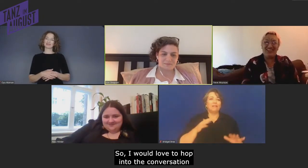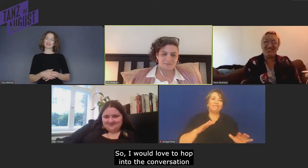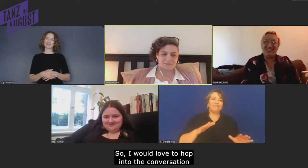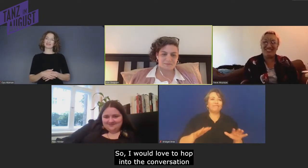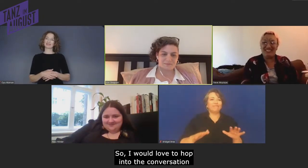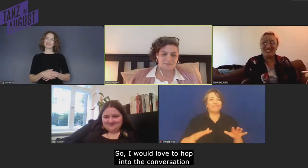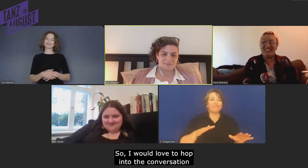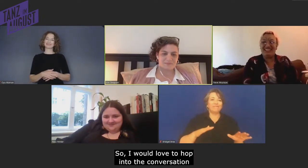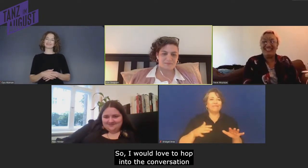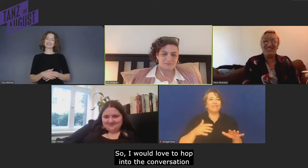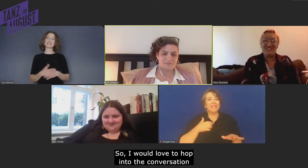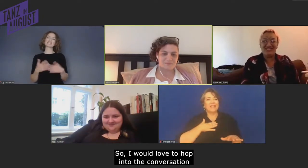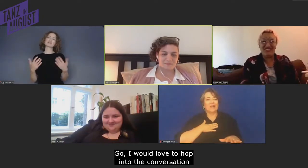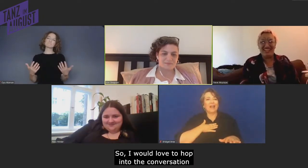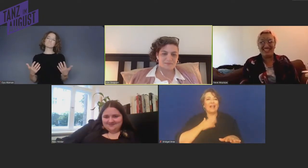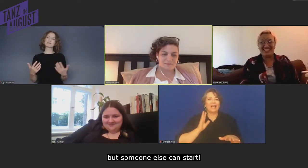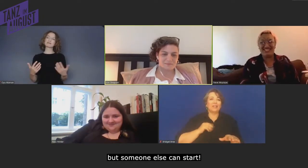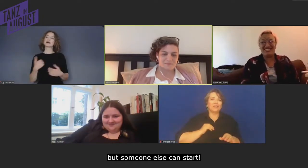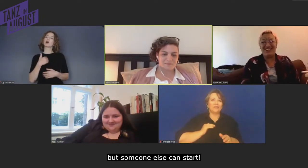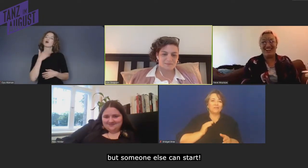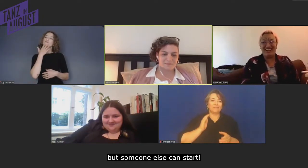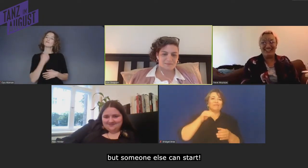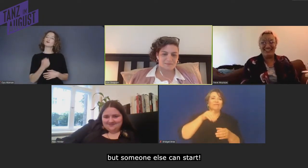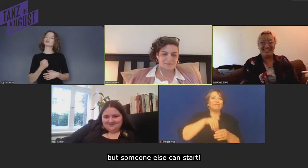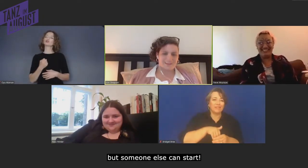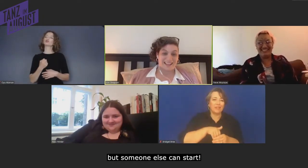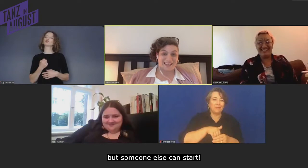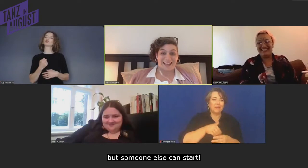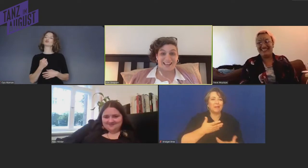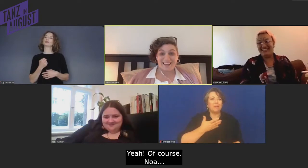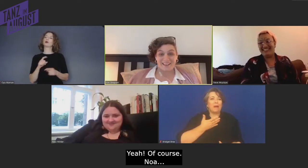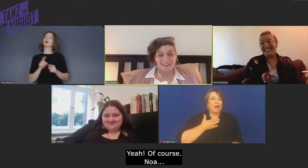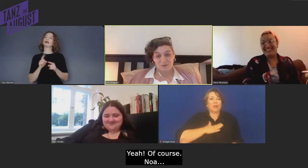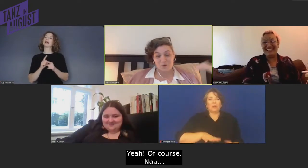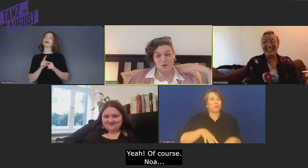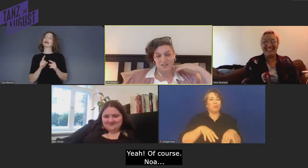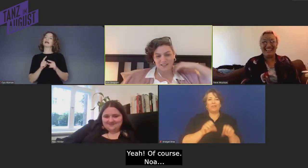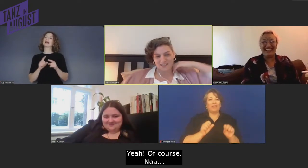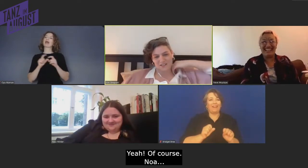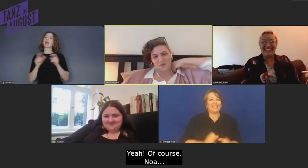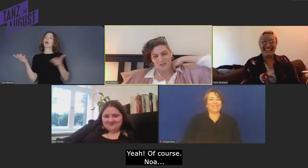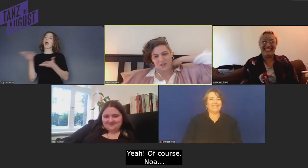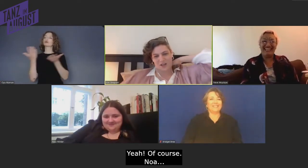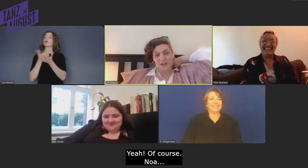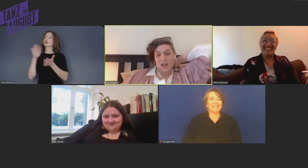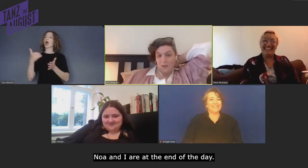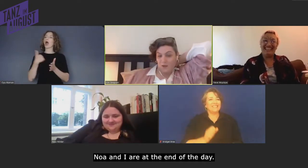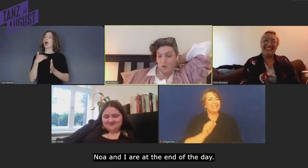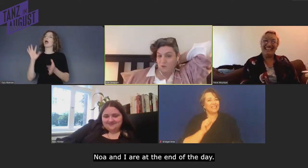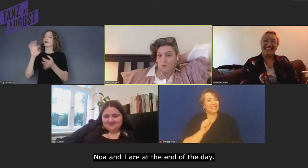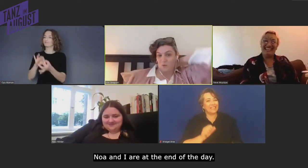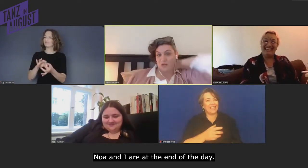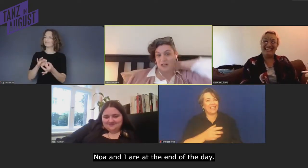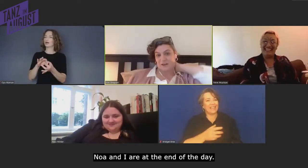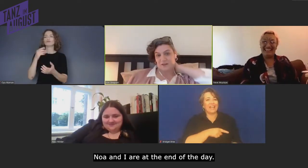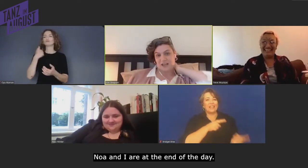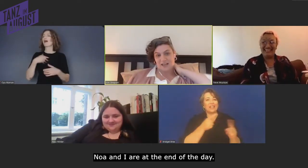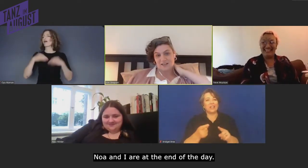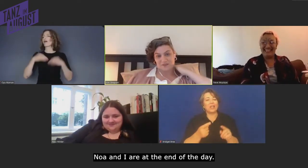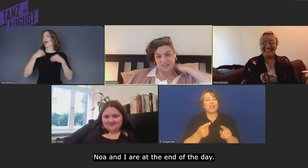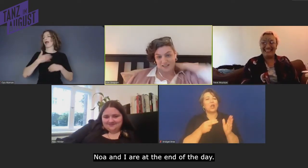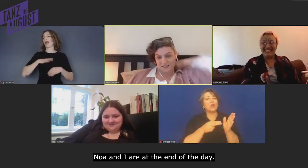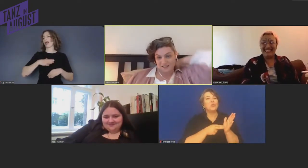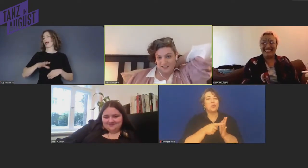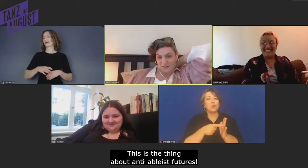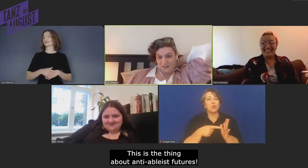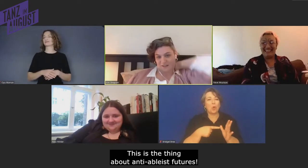the conversation. Someone else can start. Yeah, of course. Noa, do you have? I mean, also Noa and I are at the end of the